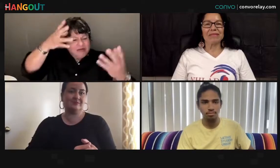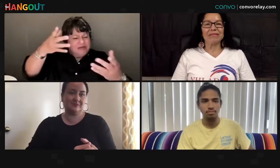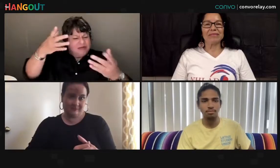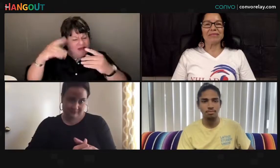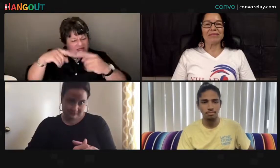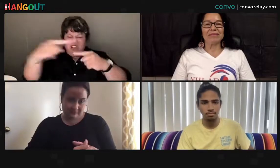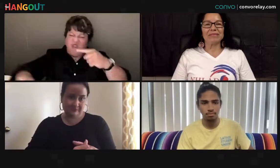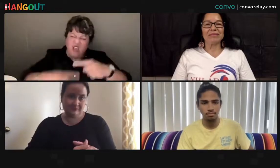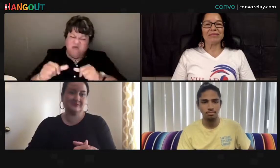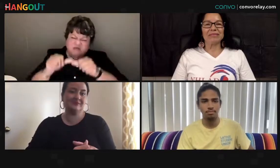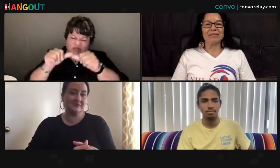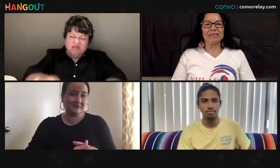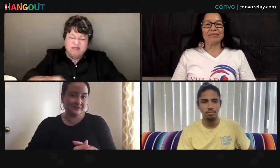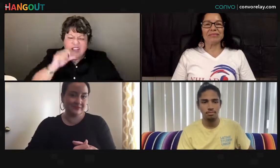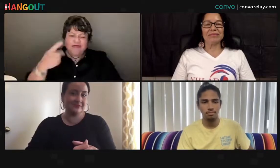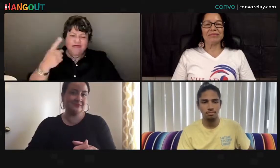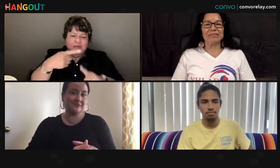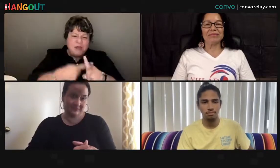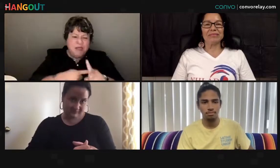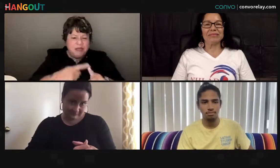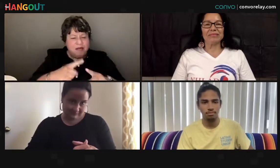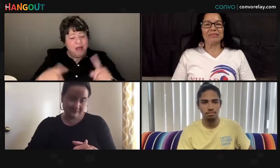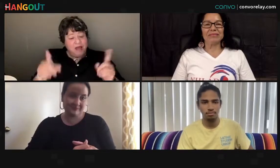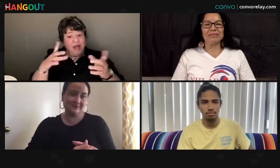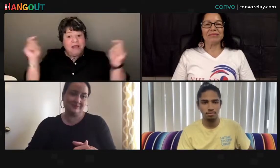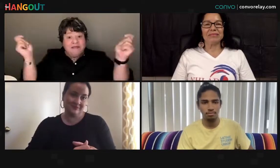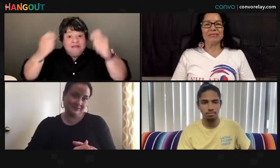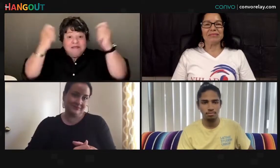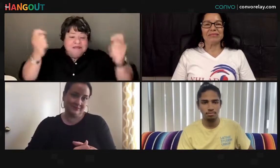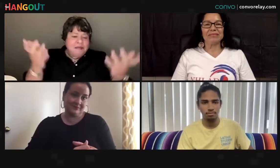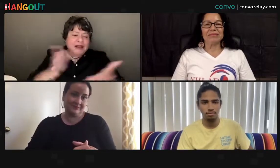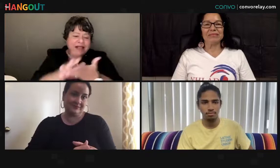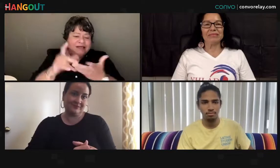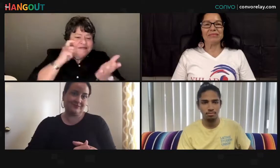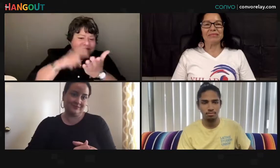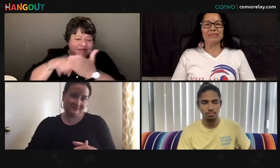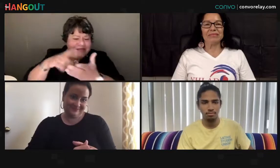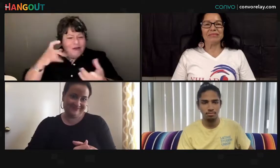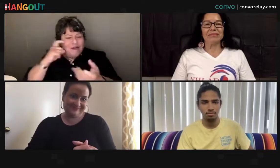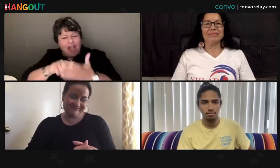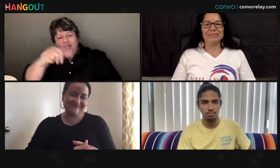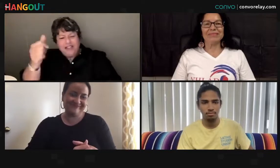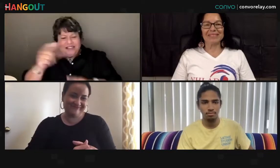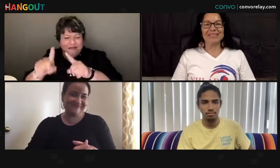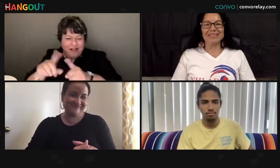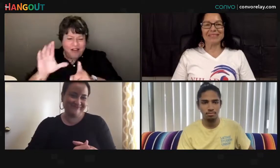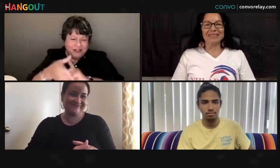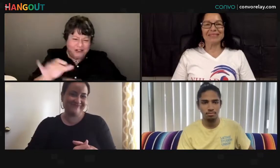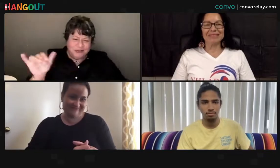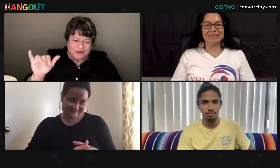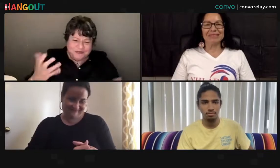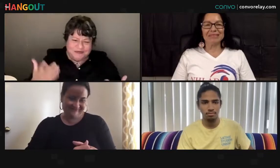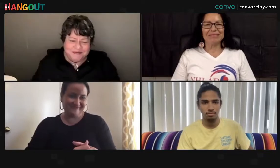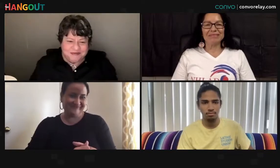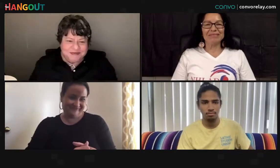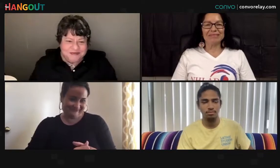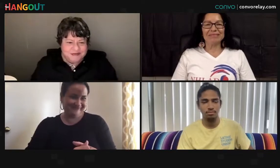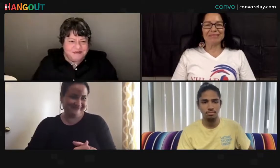to expand on the community and cultural awareness year round, not just for the month, but celebrating it for a month is nice. And it's also nice to recognize